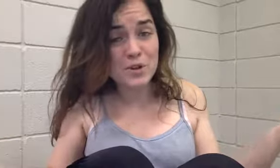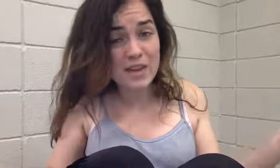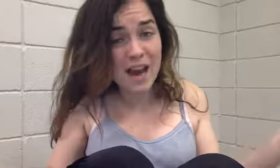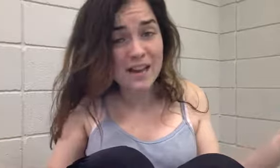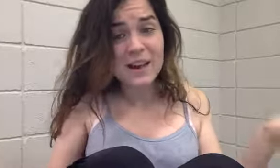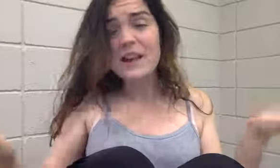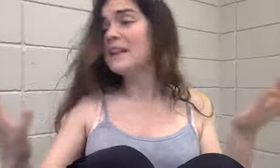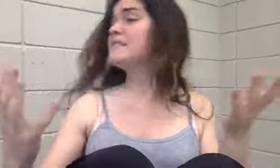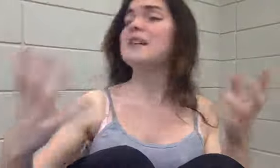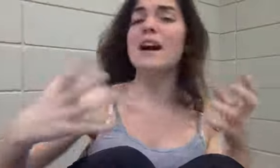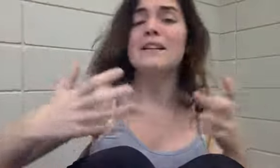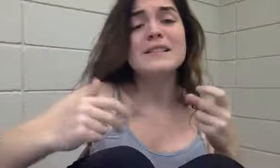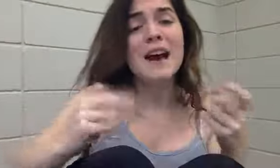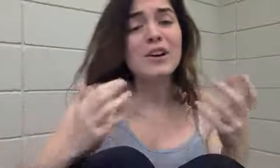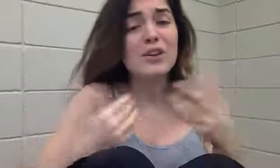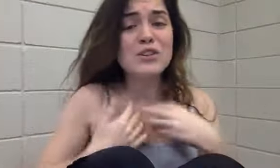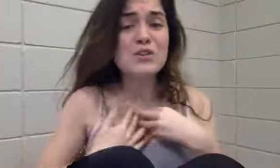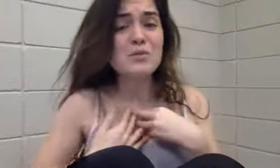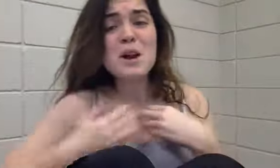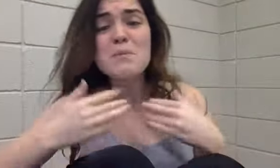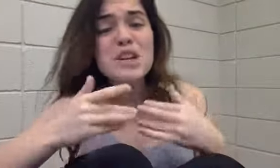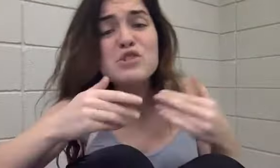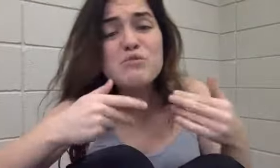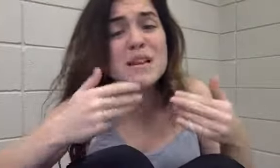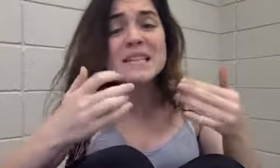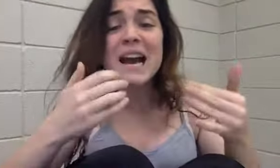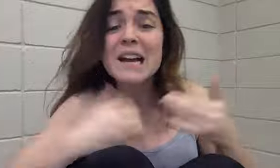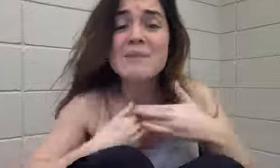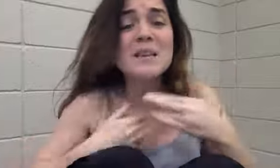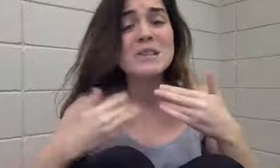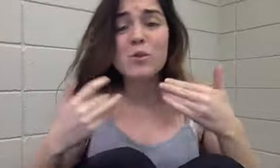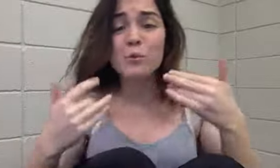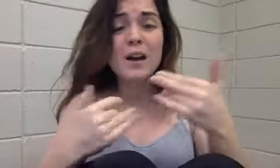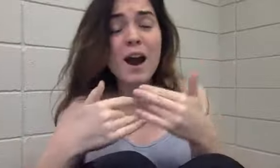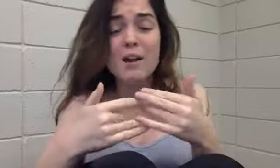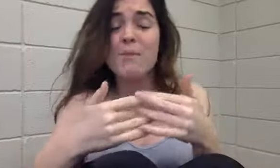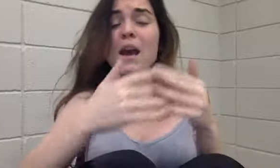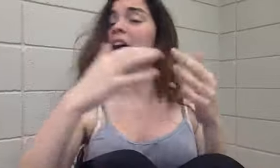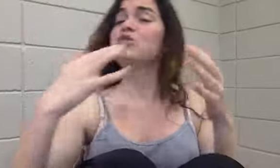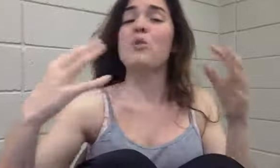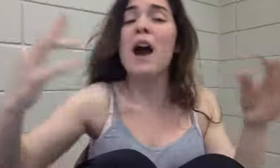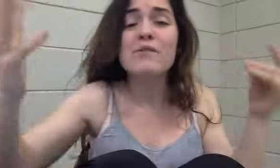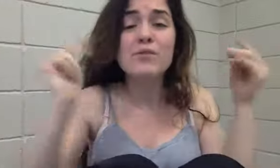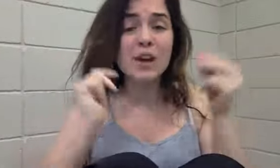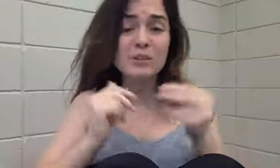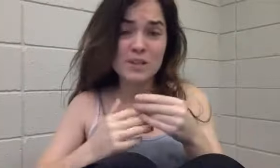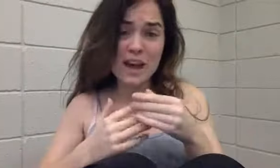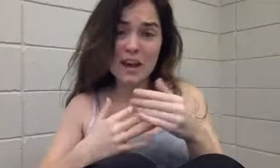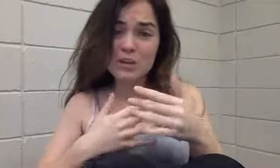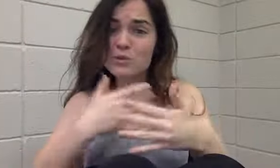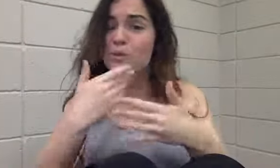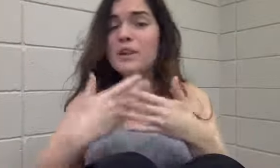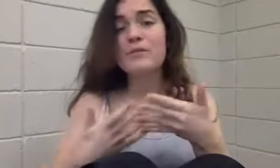dad. That's not an attack on you, because you've been attacking me this whole time. And so I have the right to attack you. It's only a fair